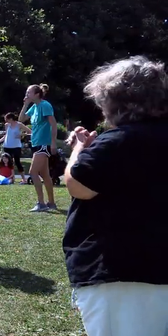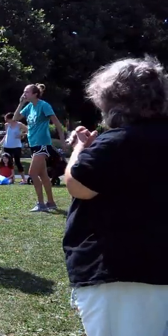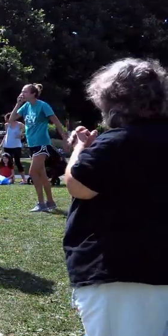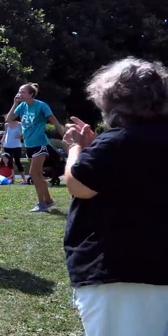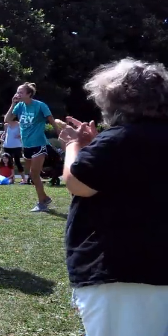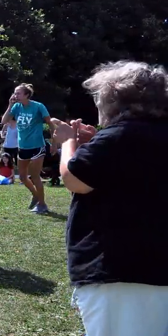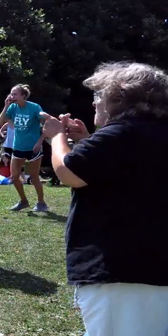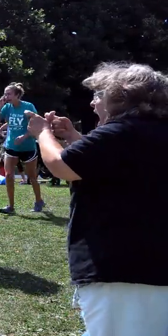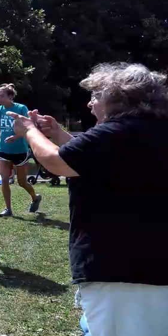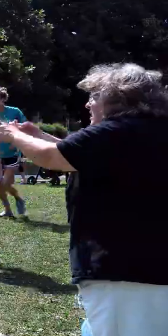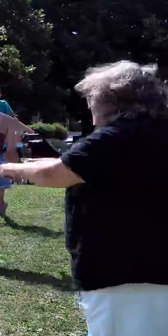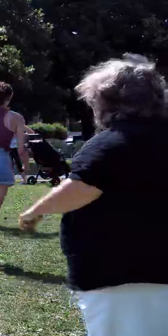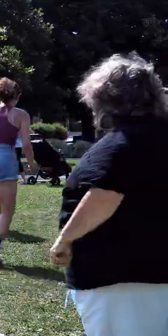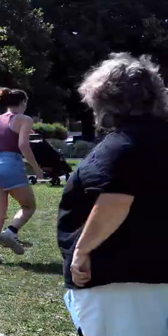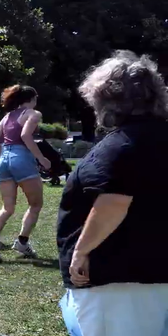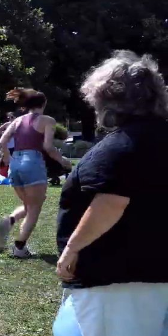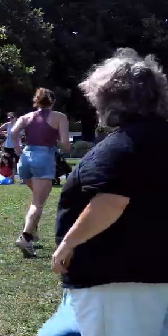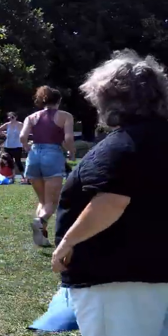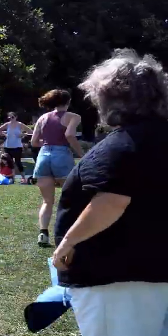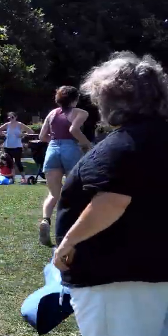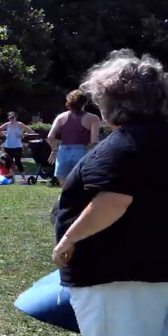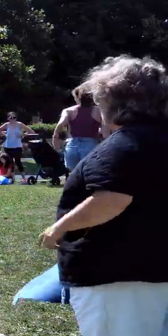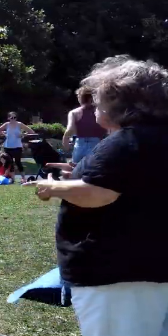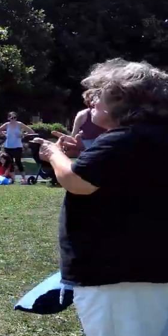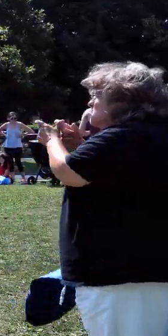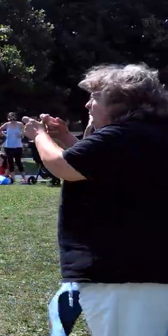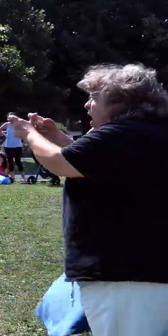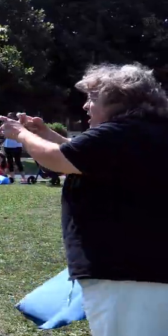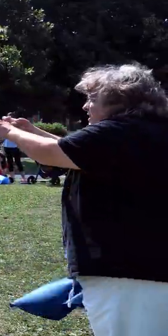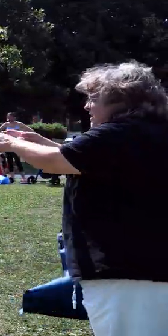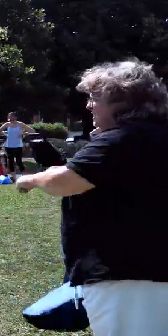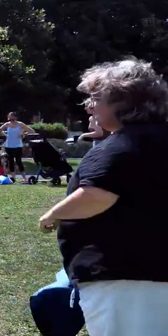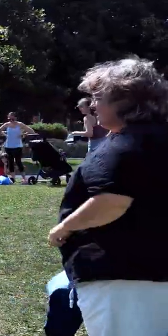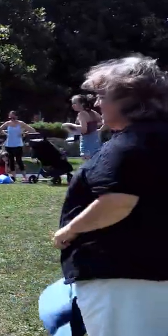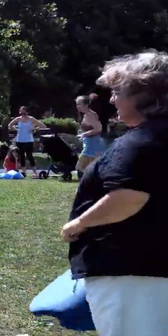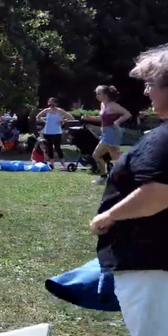run super fast. So can you run like a cheetah?